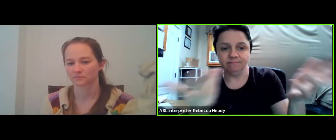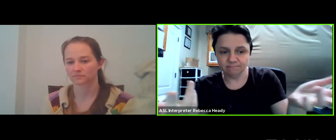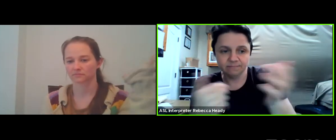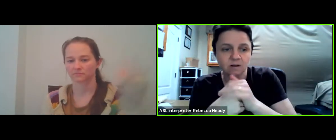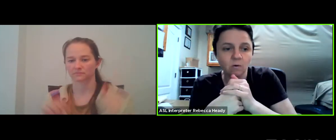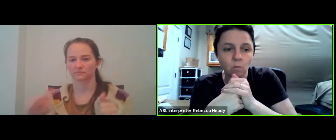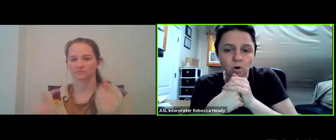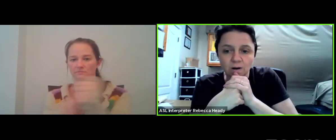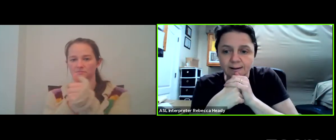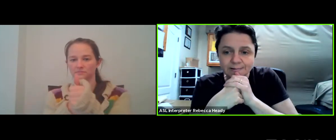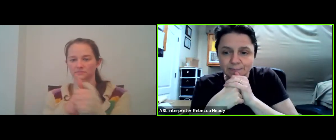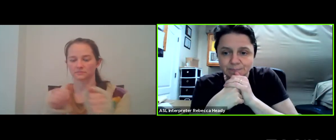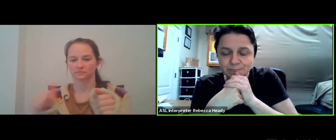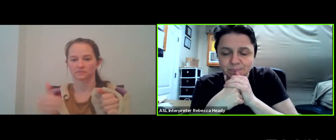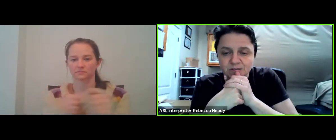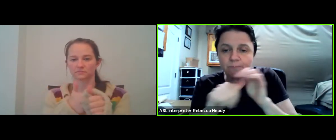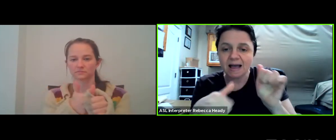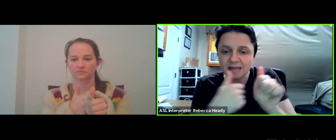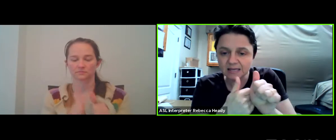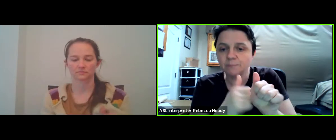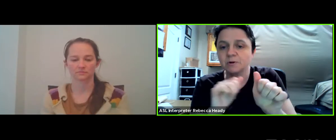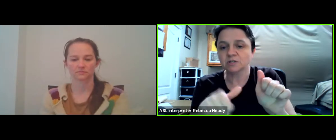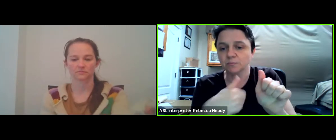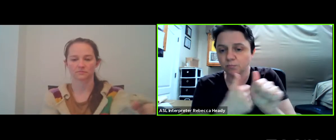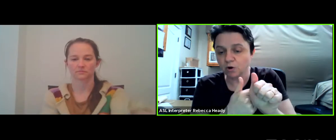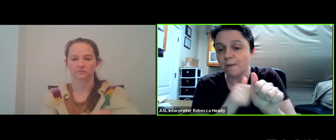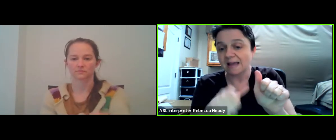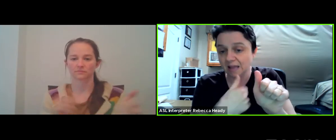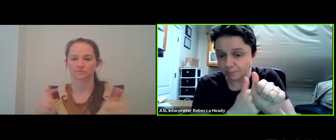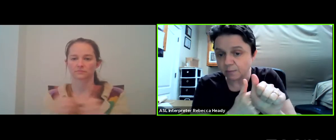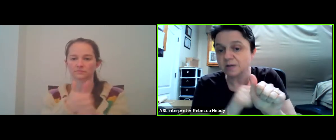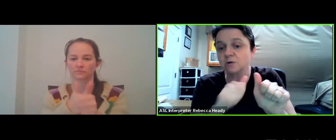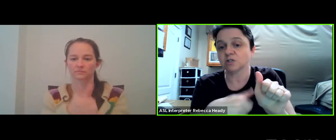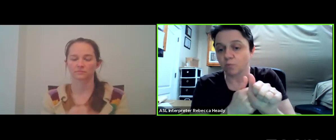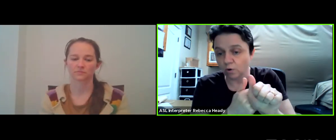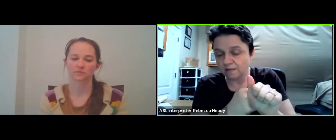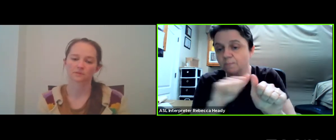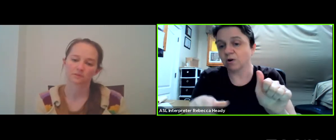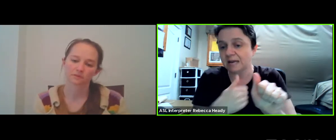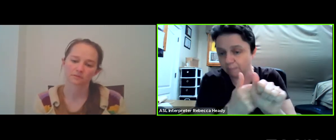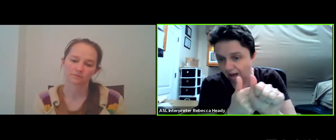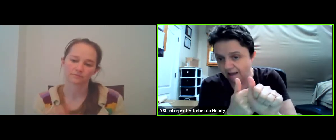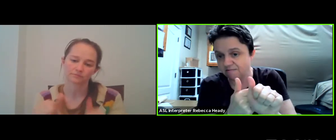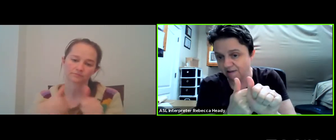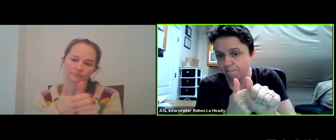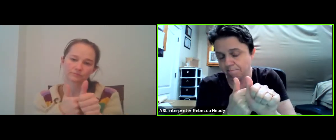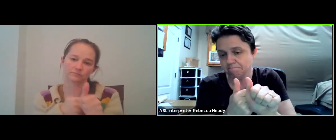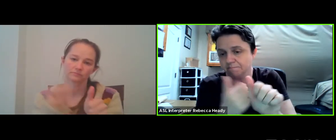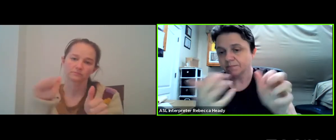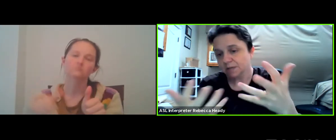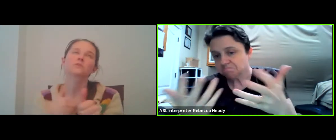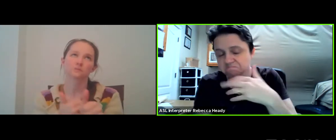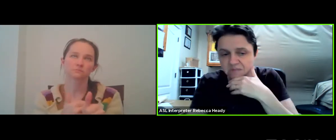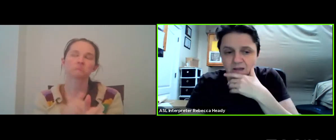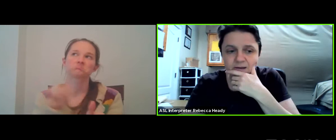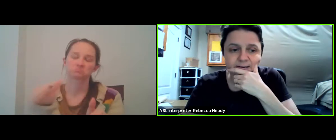backup, or you're backing it up. You're backing up somebody. You're supporting them. You're getting behind them.